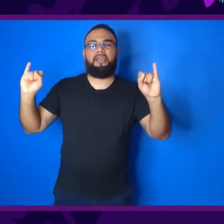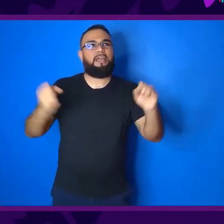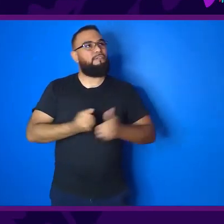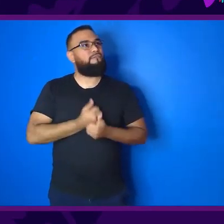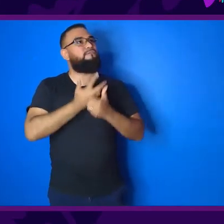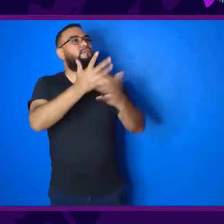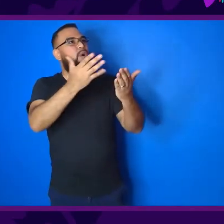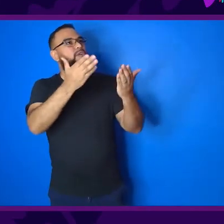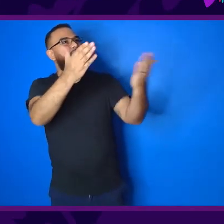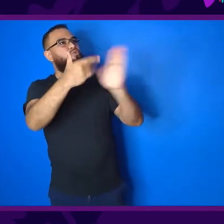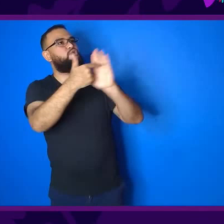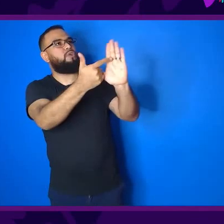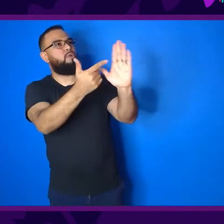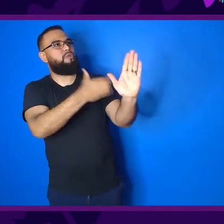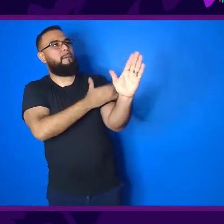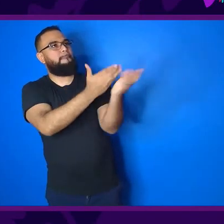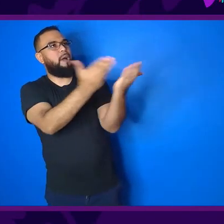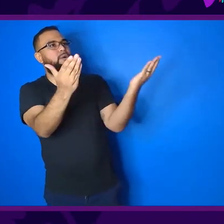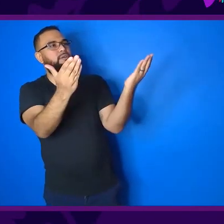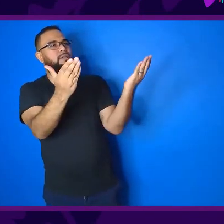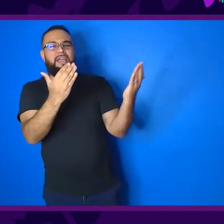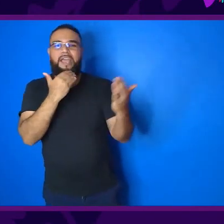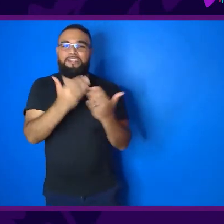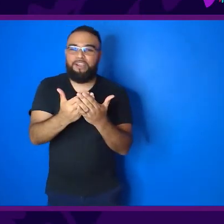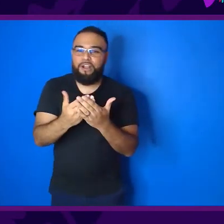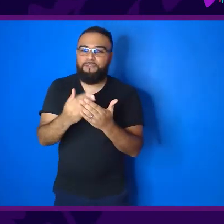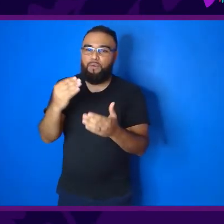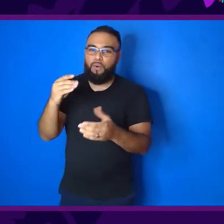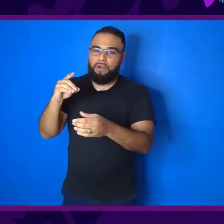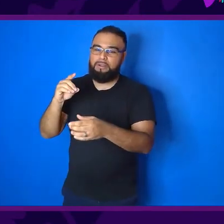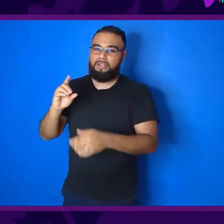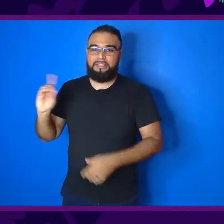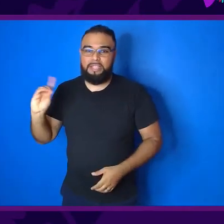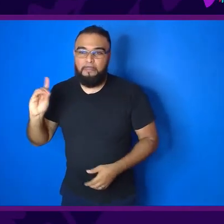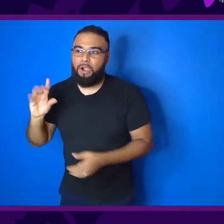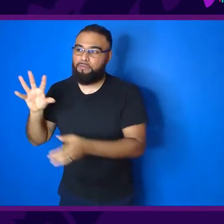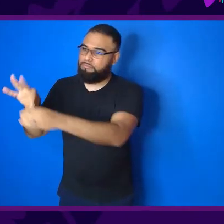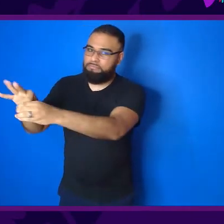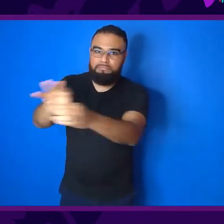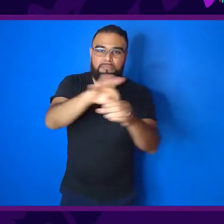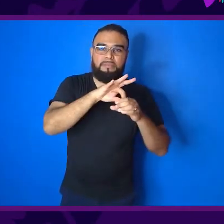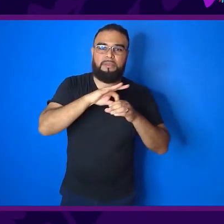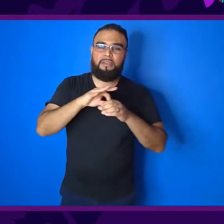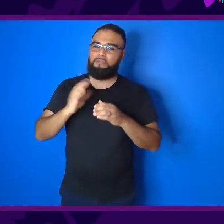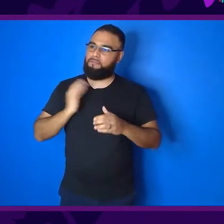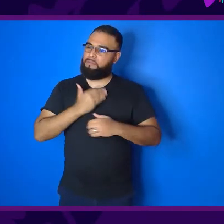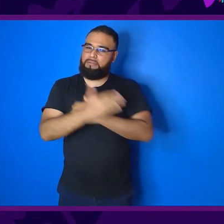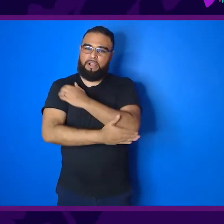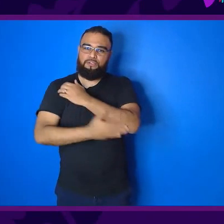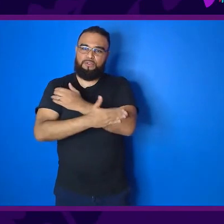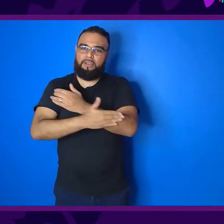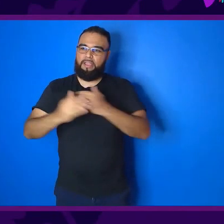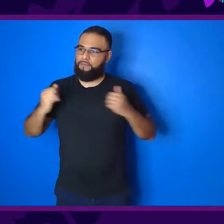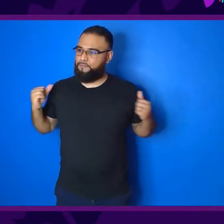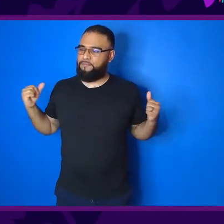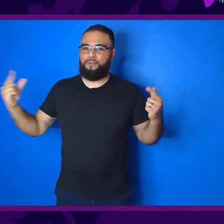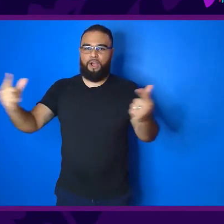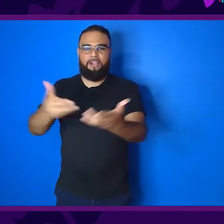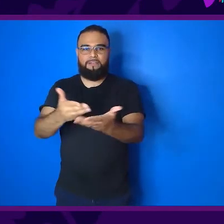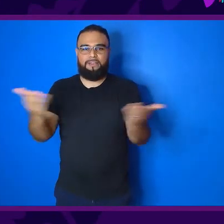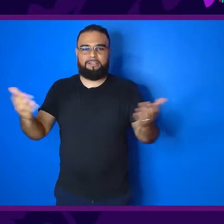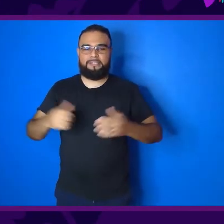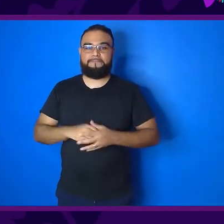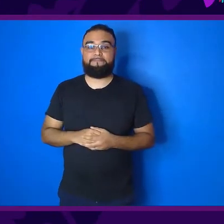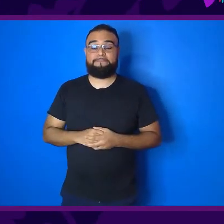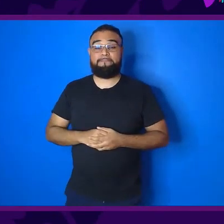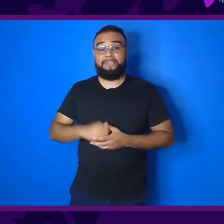for our democracy, good for this country, and good for all of us. Thank you, Dolores. Hi, I'm Regina Romero, the mayor